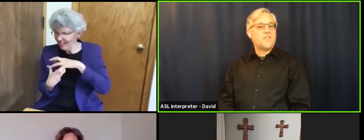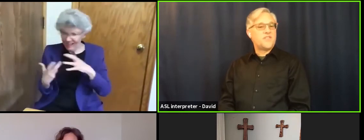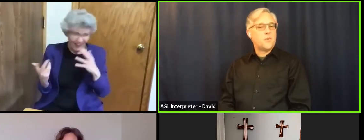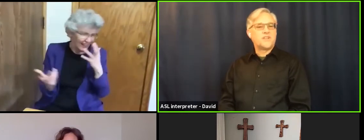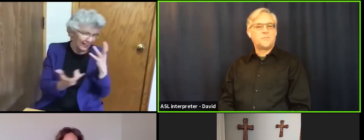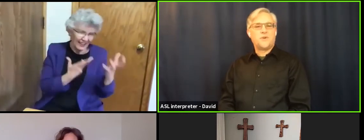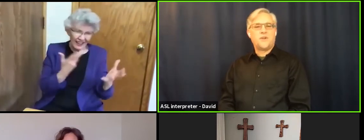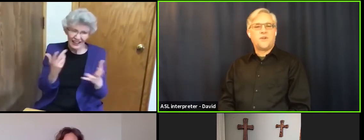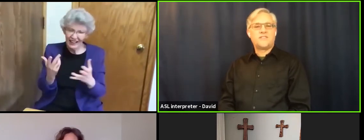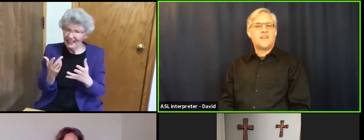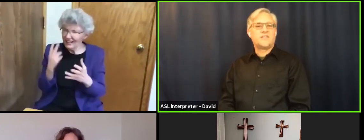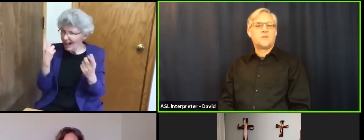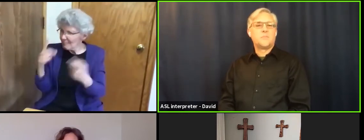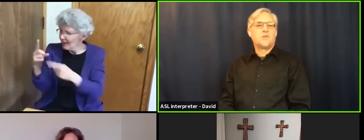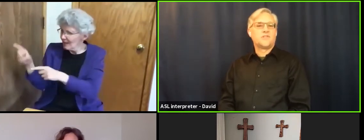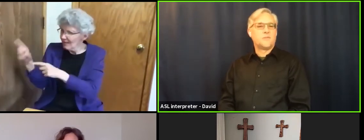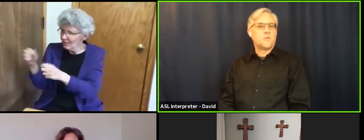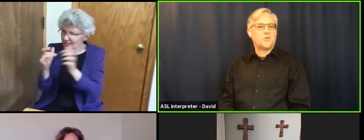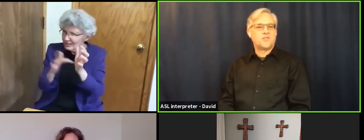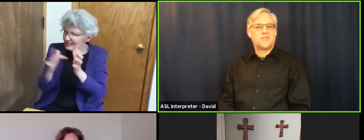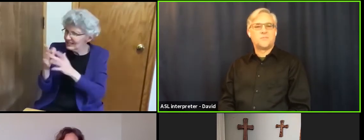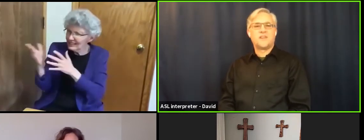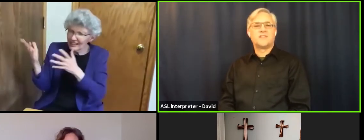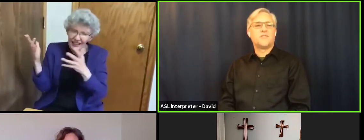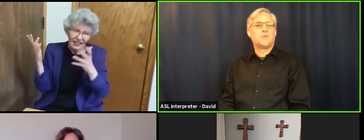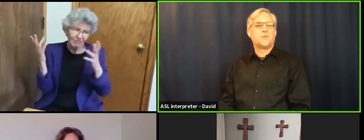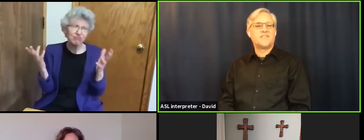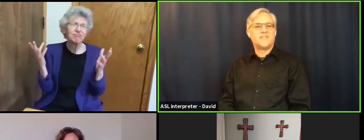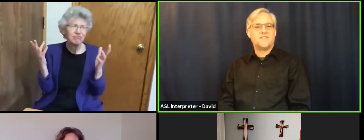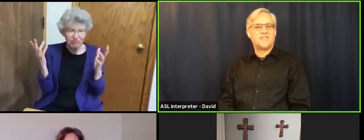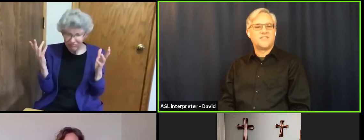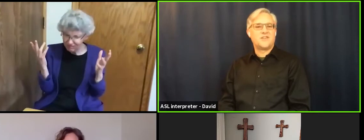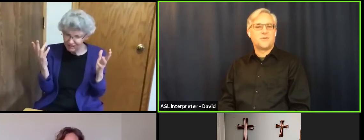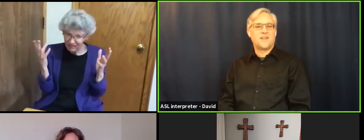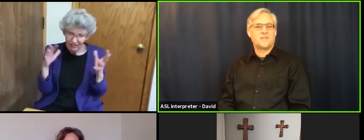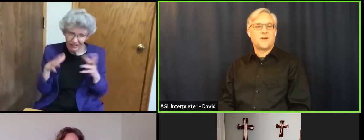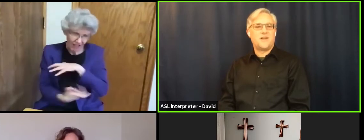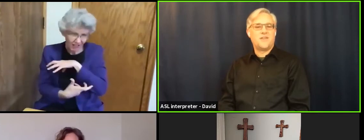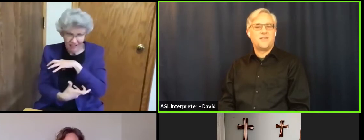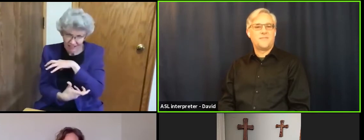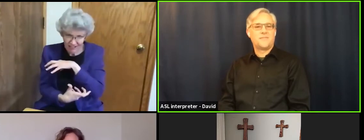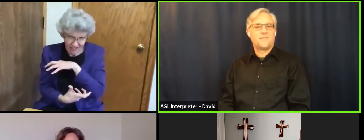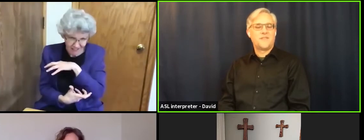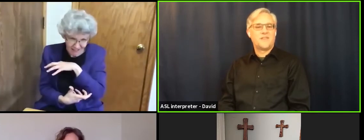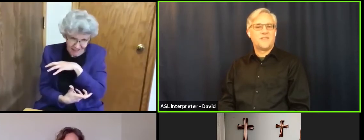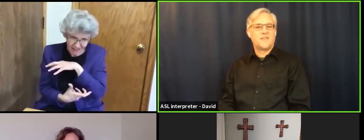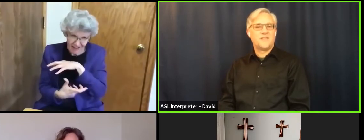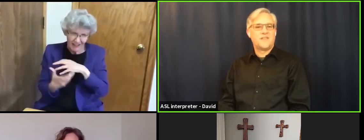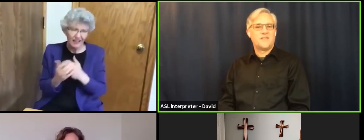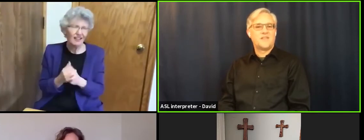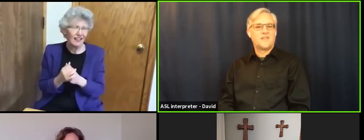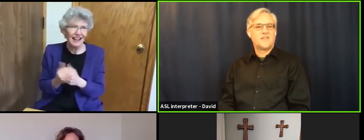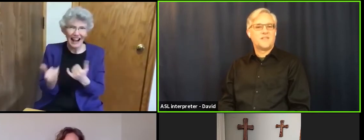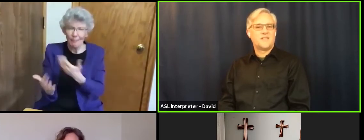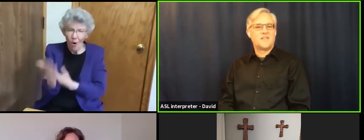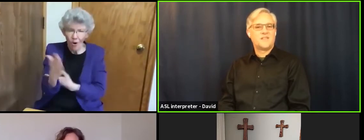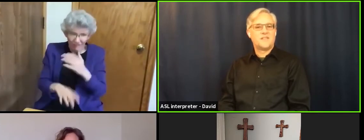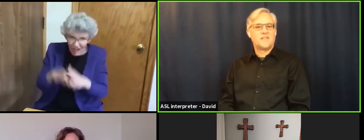we know that they were experiencing a tumult of emotions because of the recent events that had transpired.